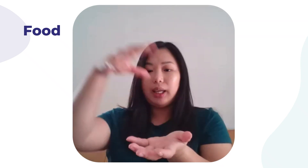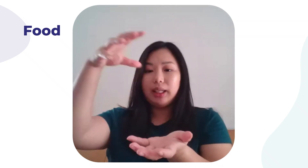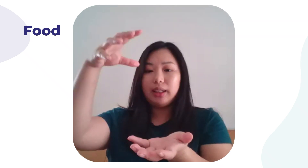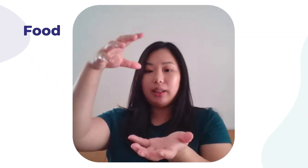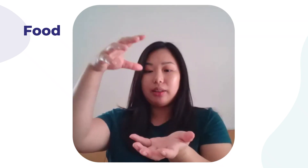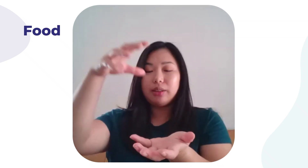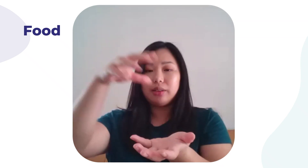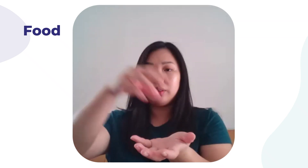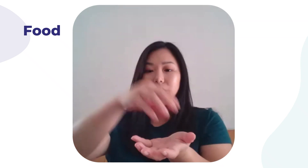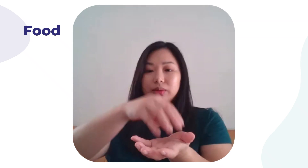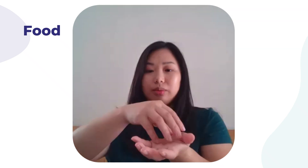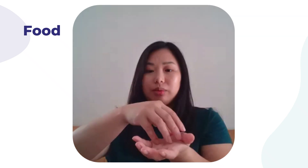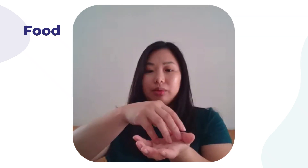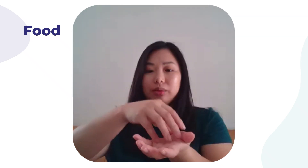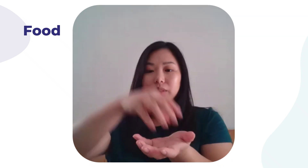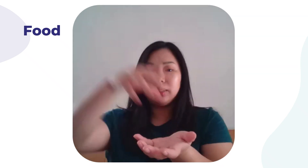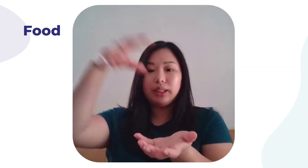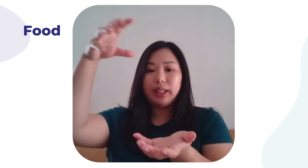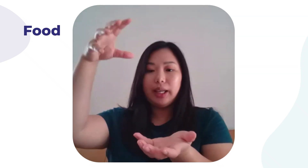Cake.